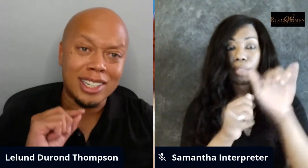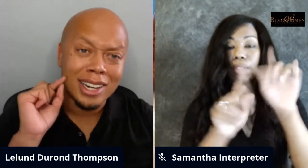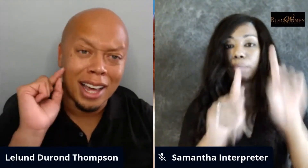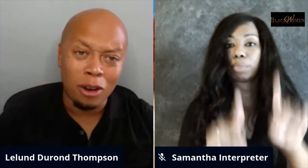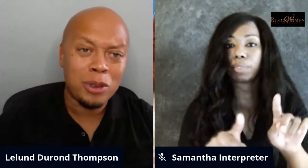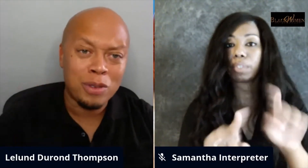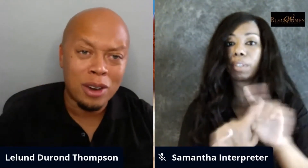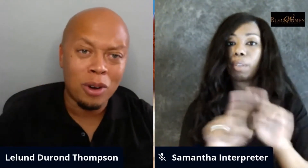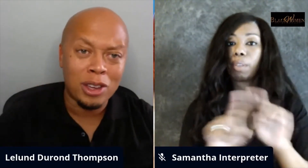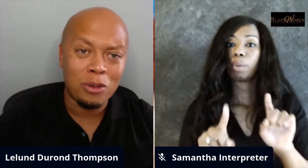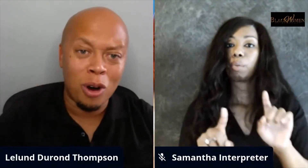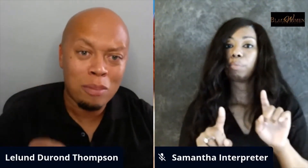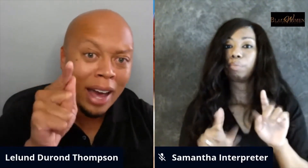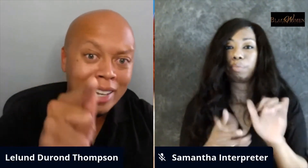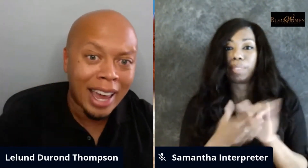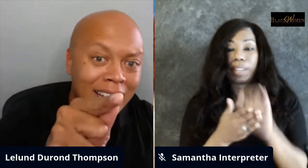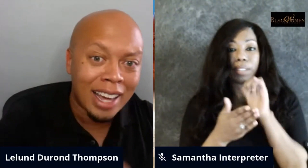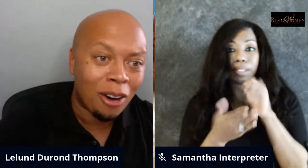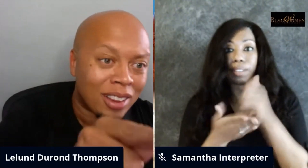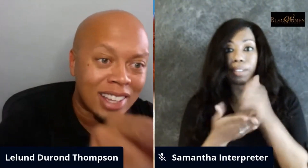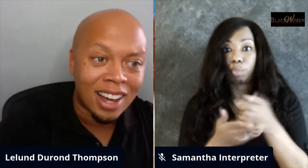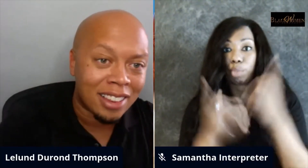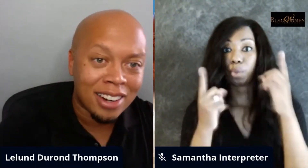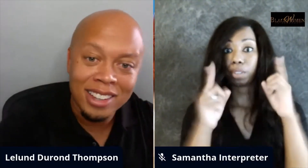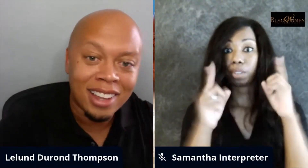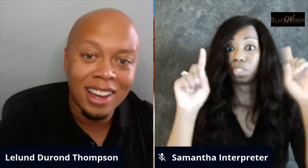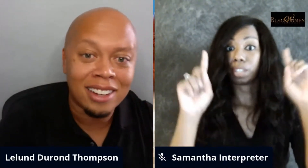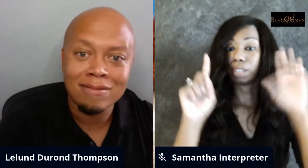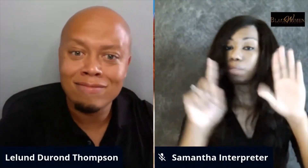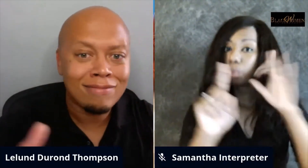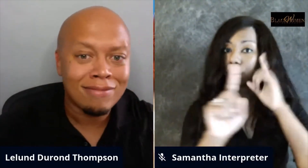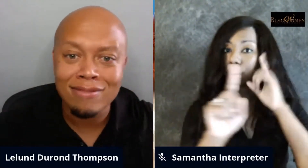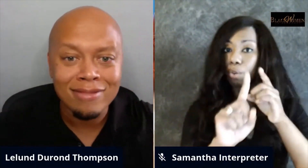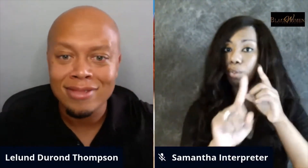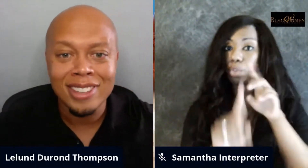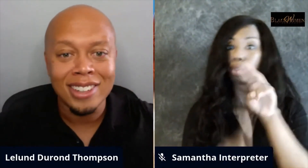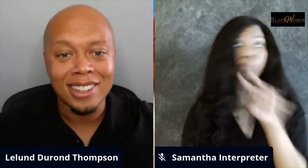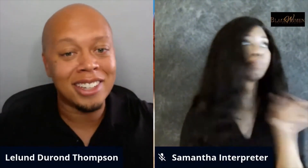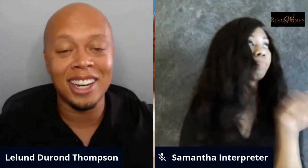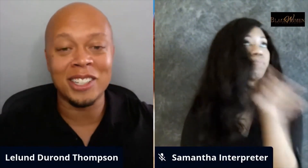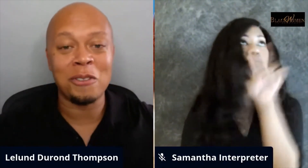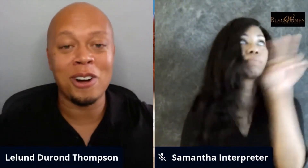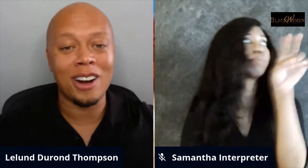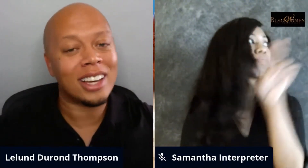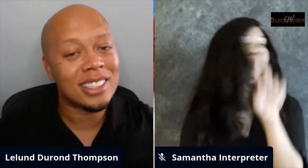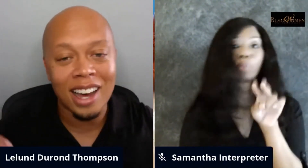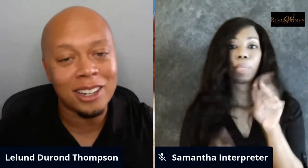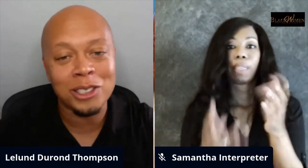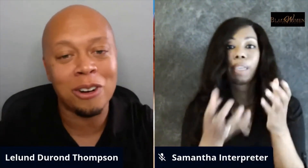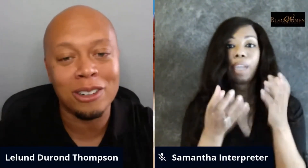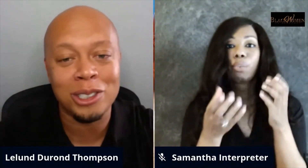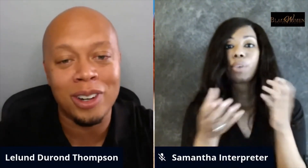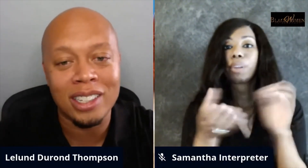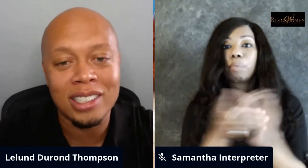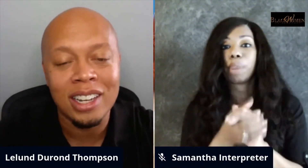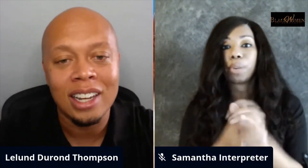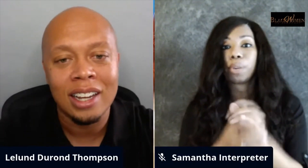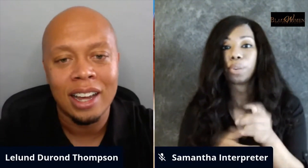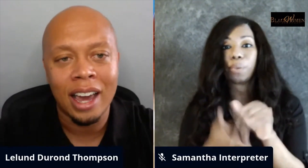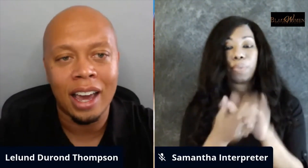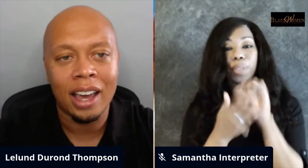action didn't help you get what you want by landing it on the other, then it doesn't work. It's not a strong